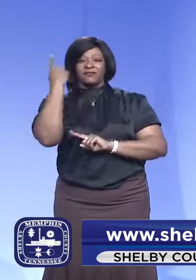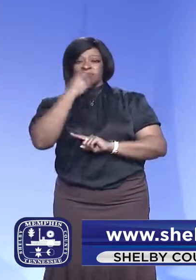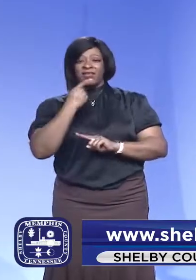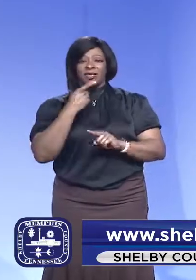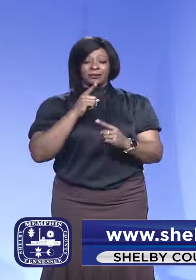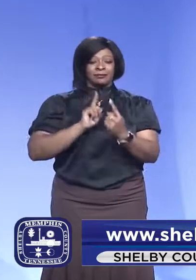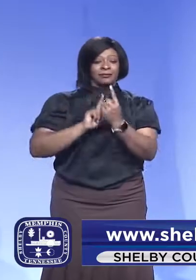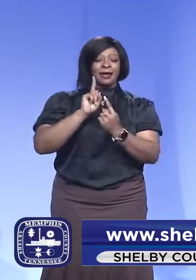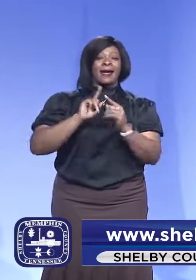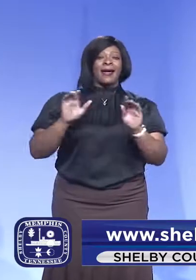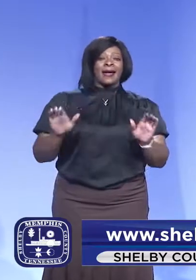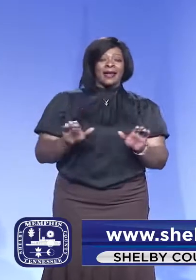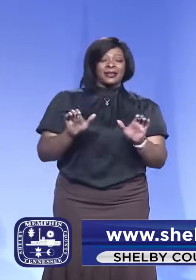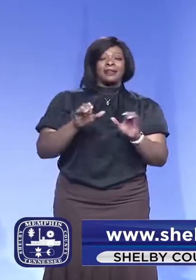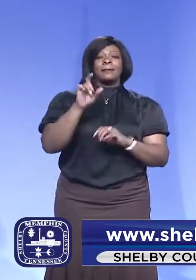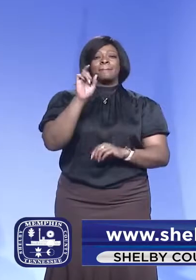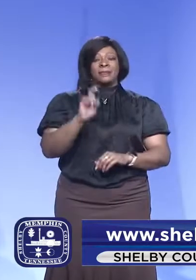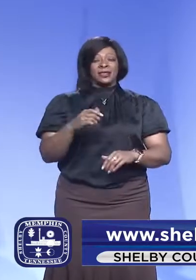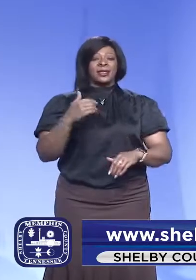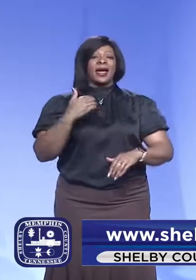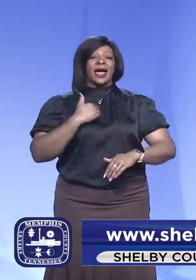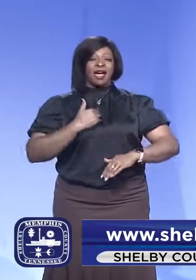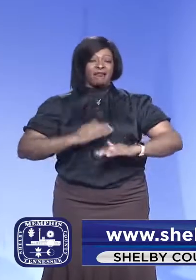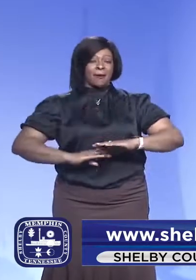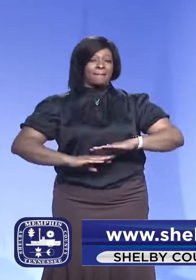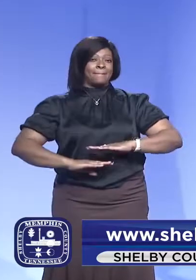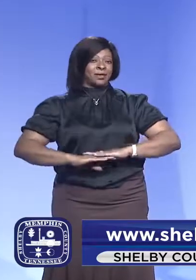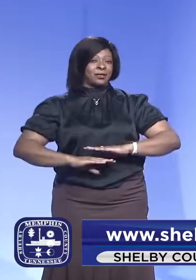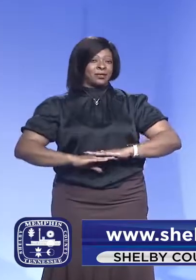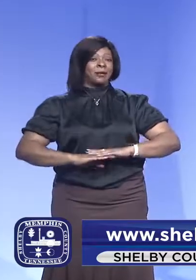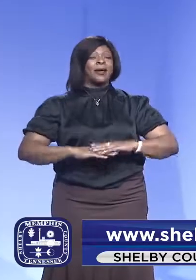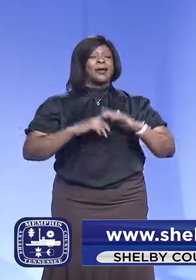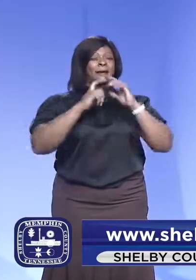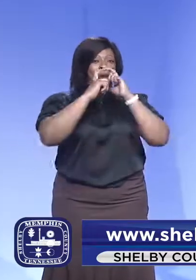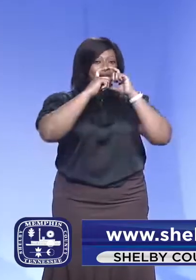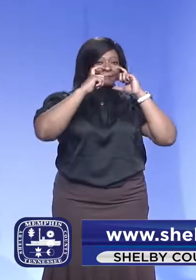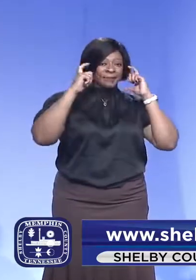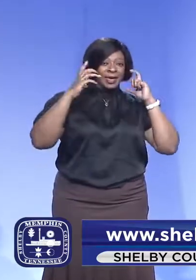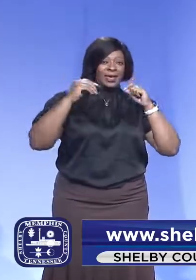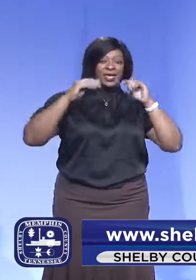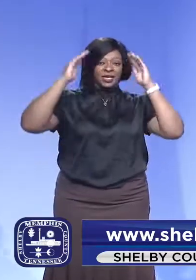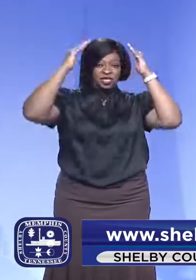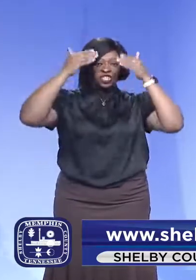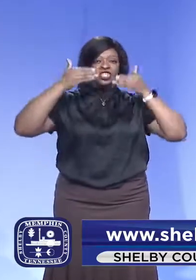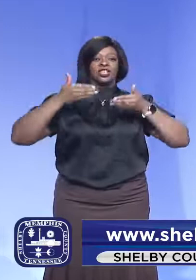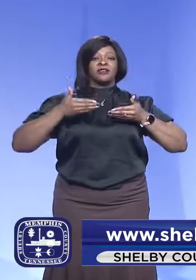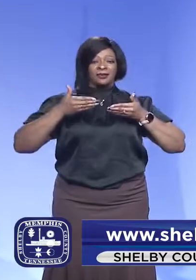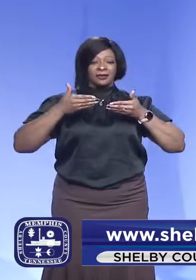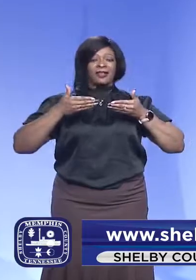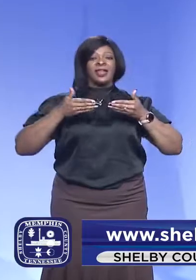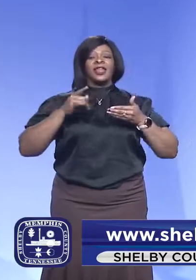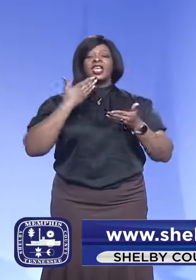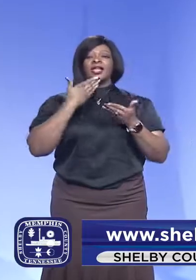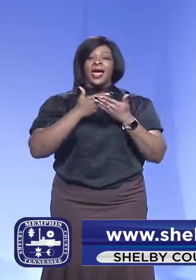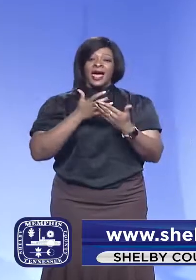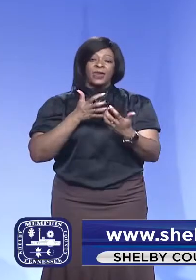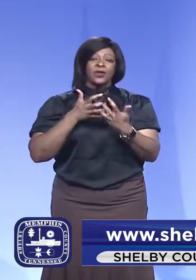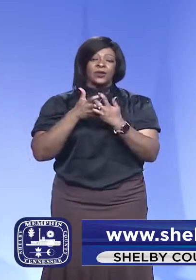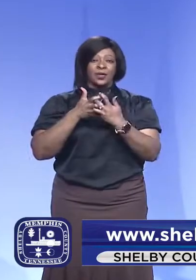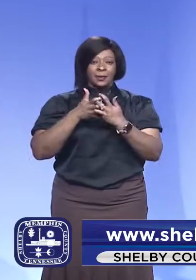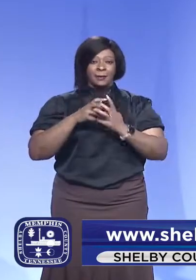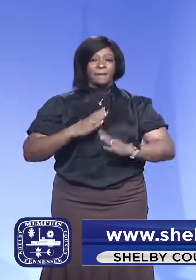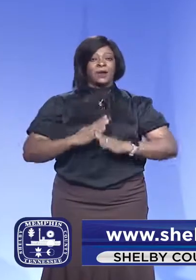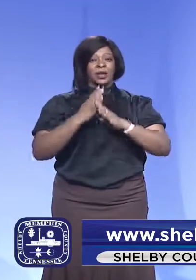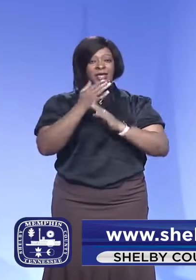activity must have at a minimal a mask and a shield that adequately protect